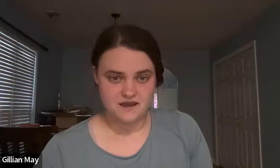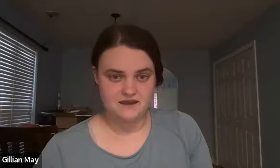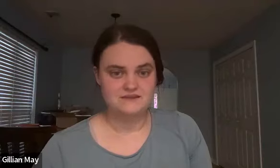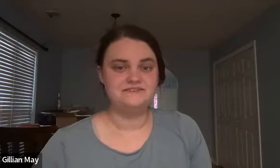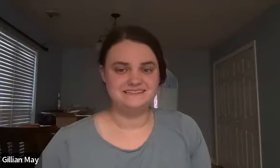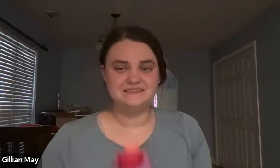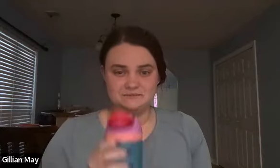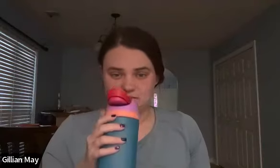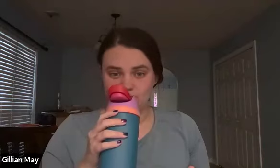5,